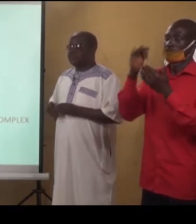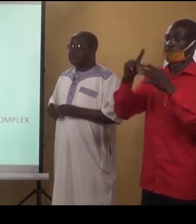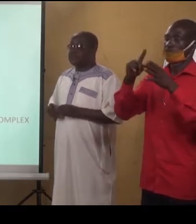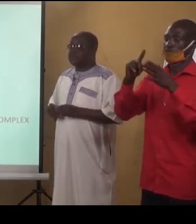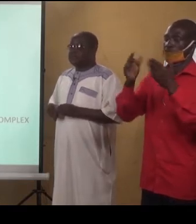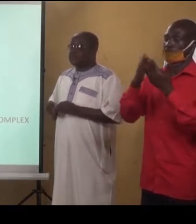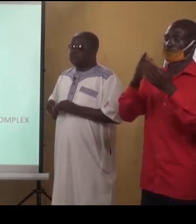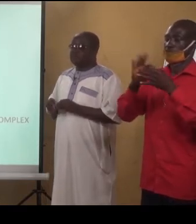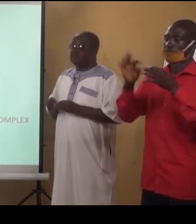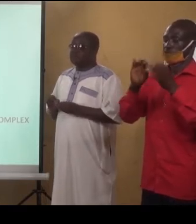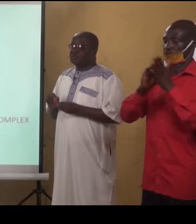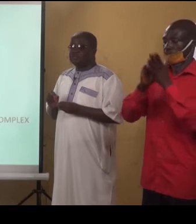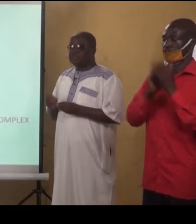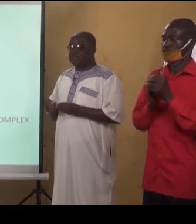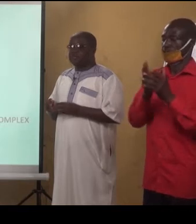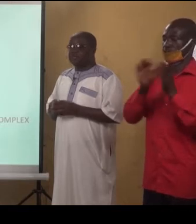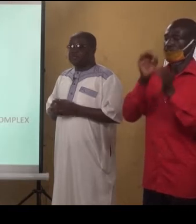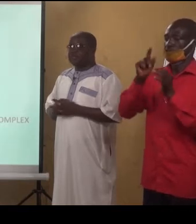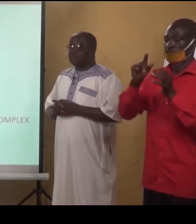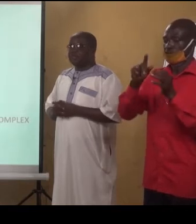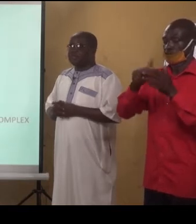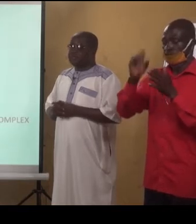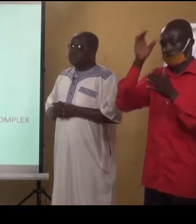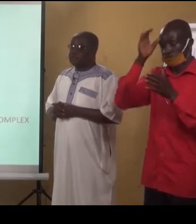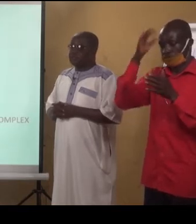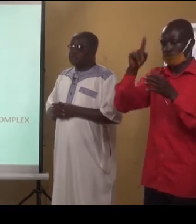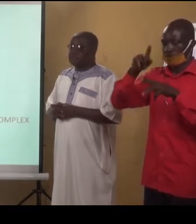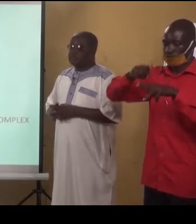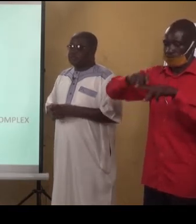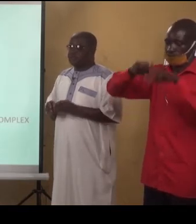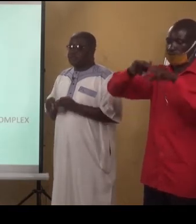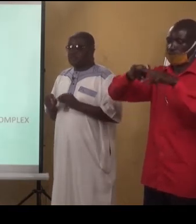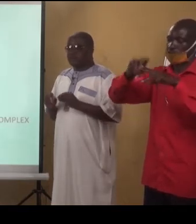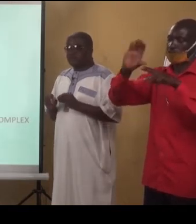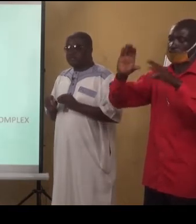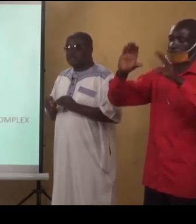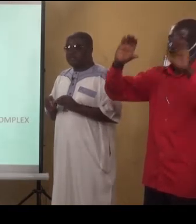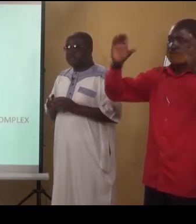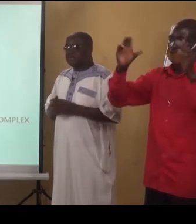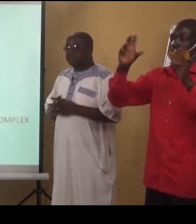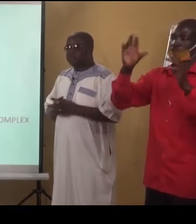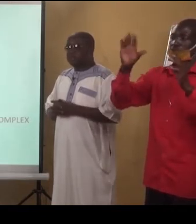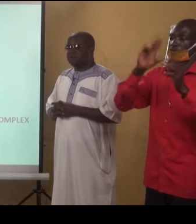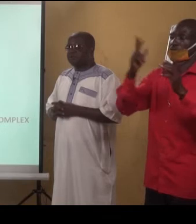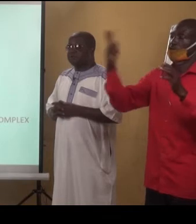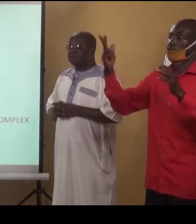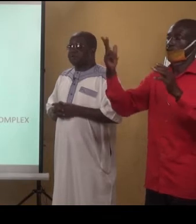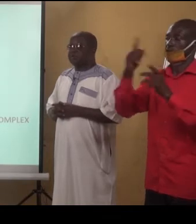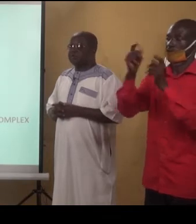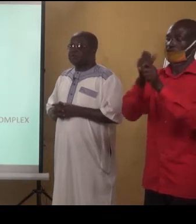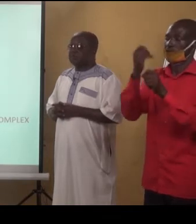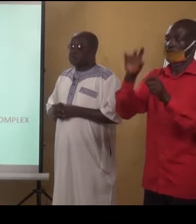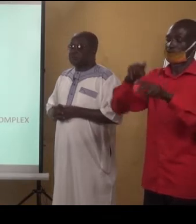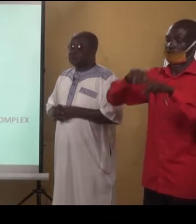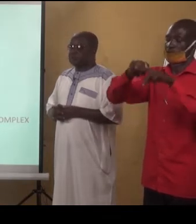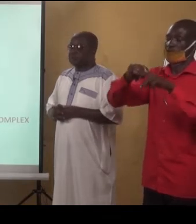then we said that if we are to consider the dependent clause, then there are 3 types of